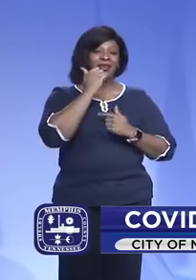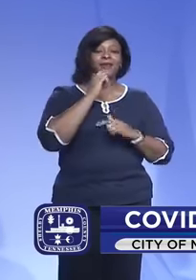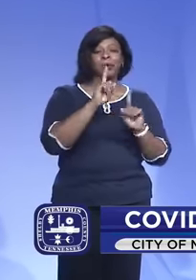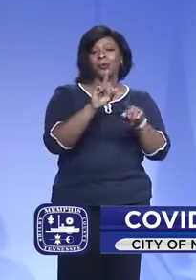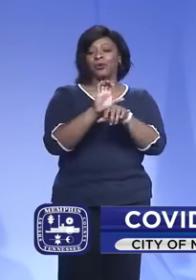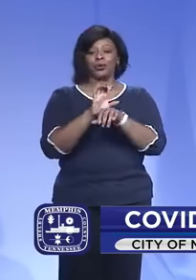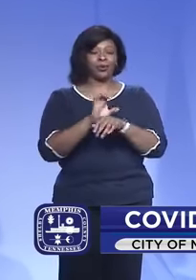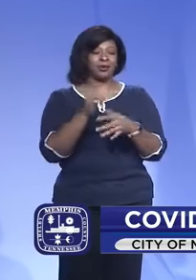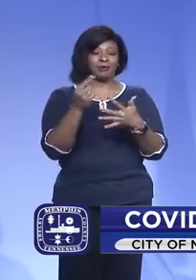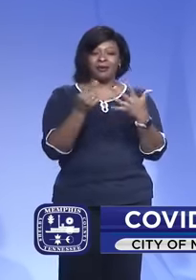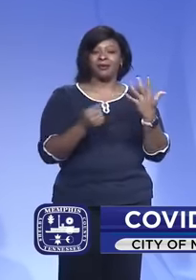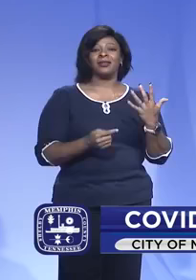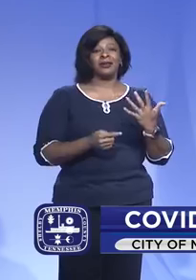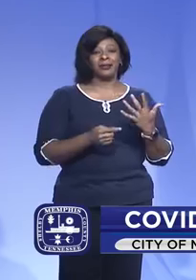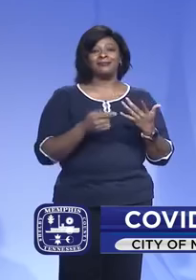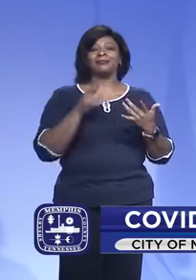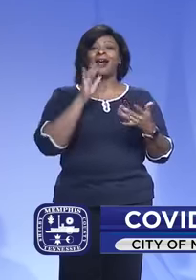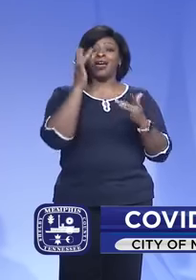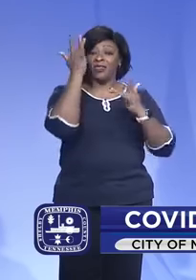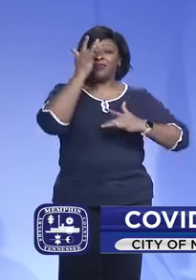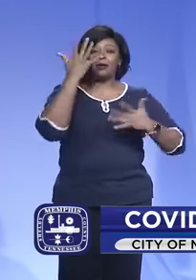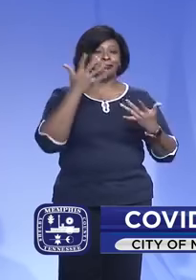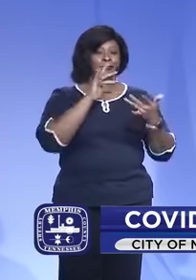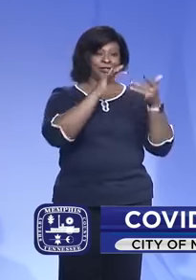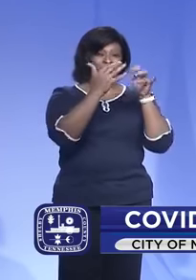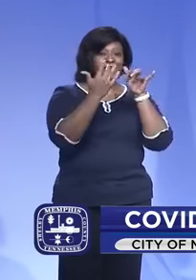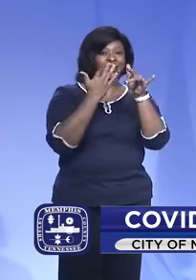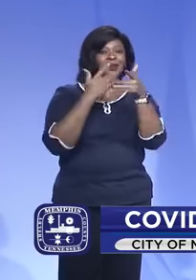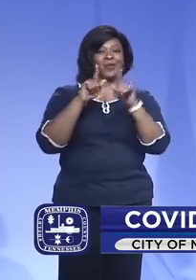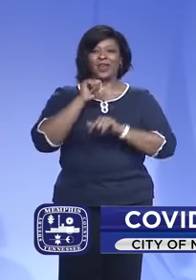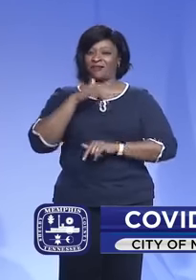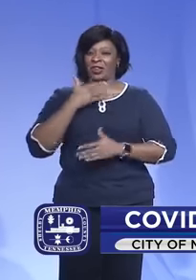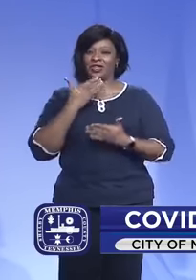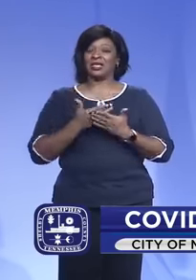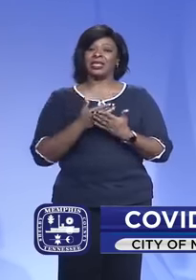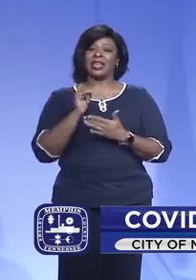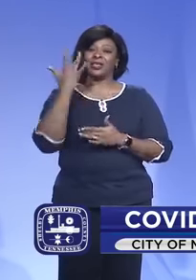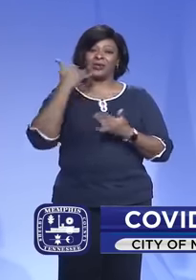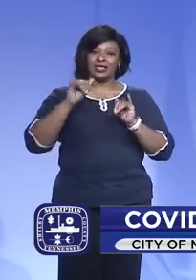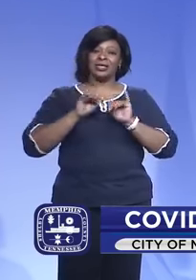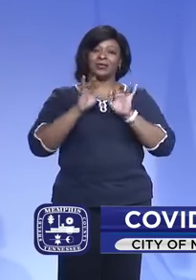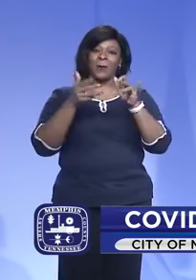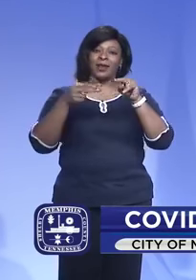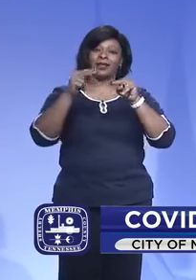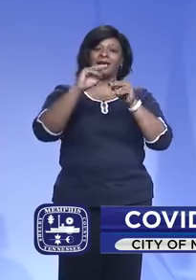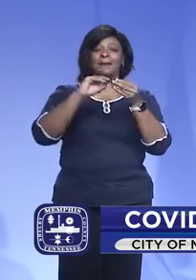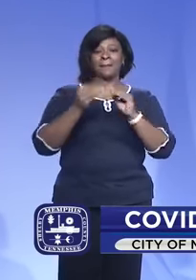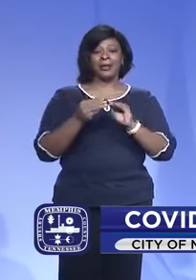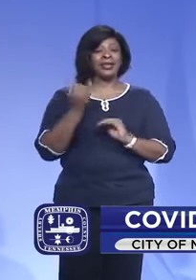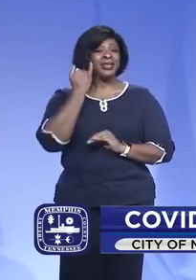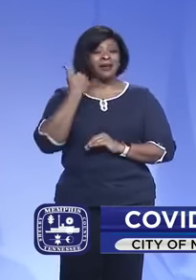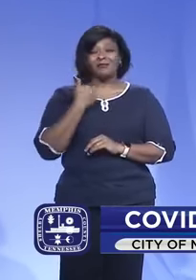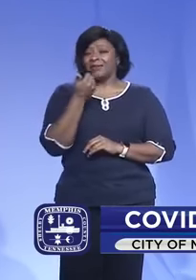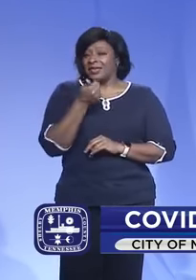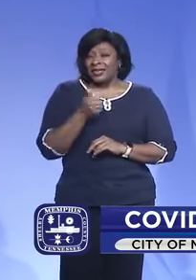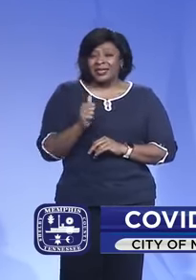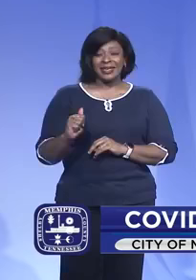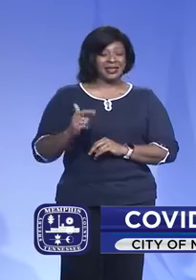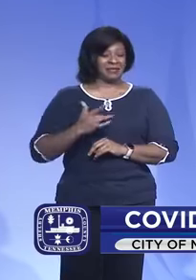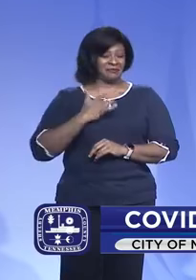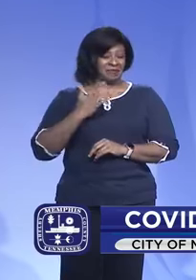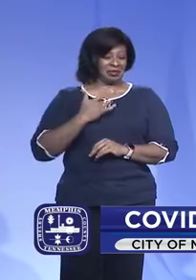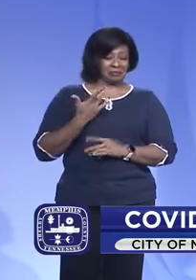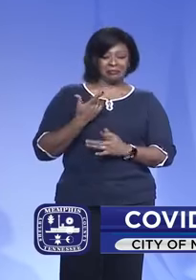church, and they were shedding the virus. And that's why the virus is spreading. So if you have any onset of